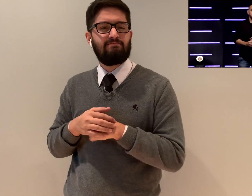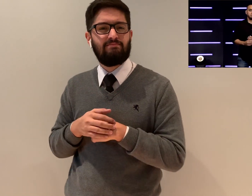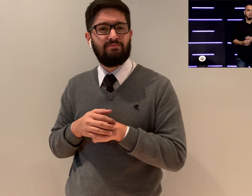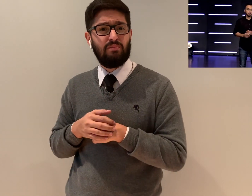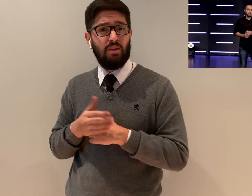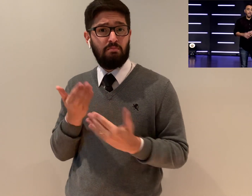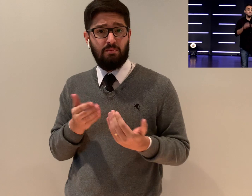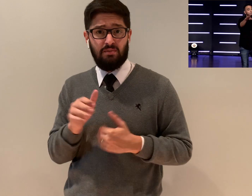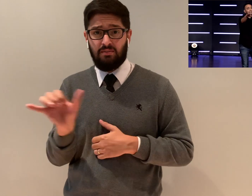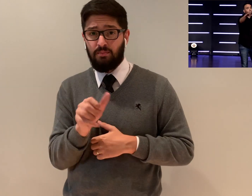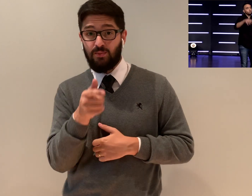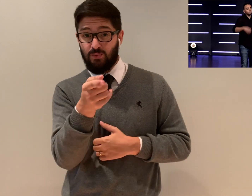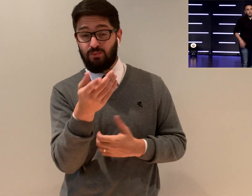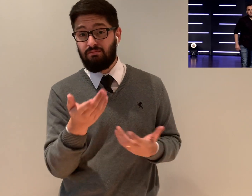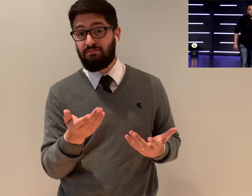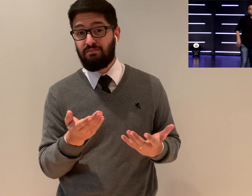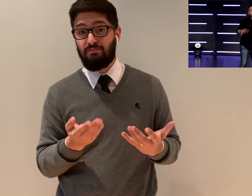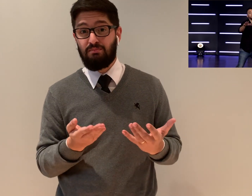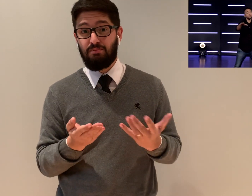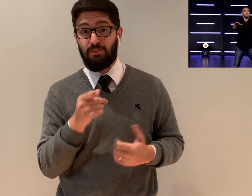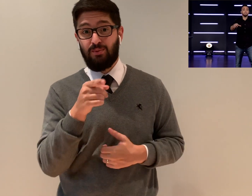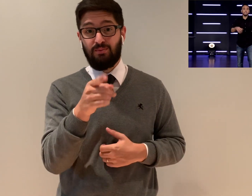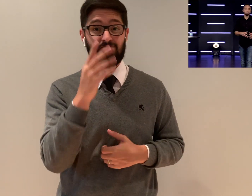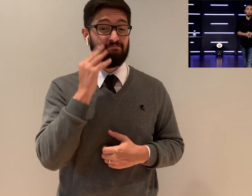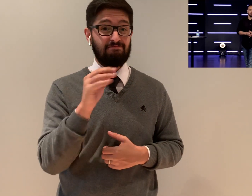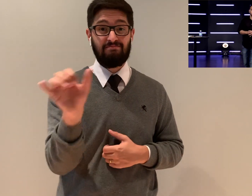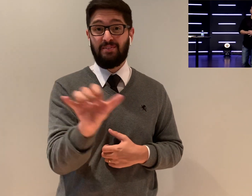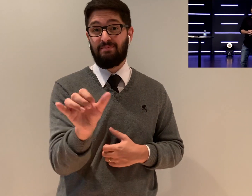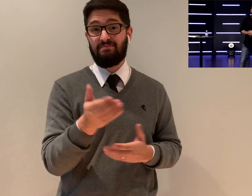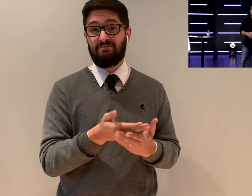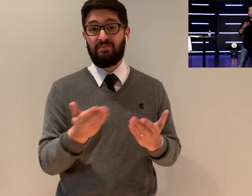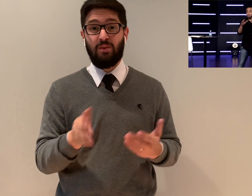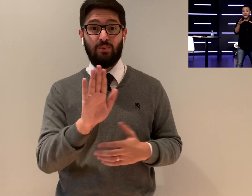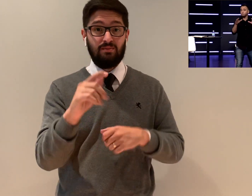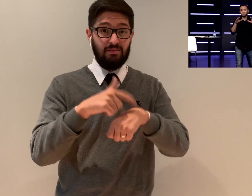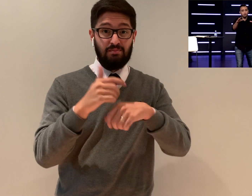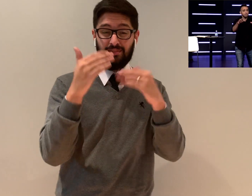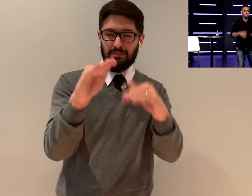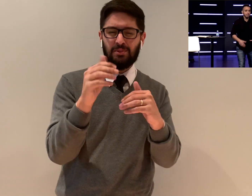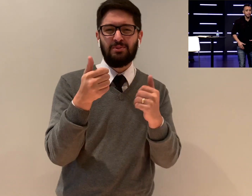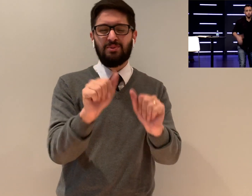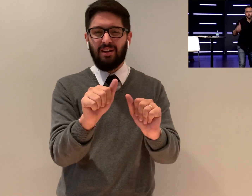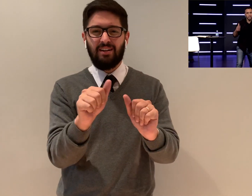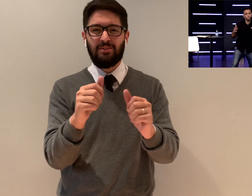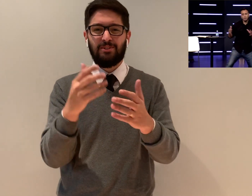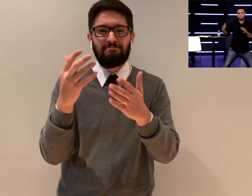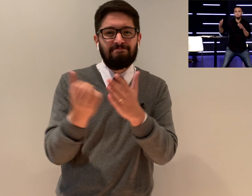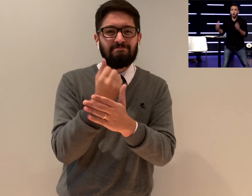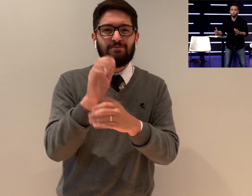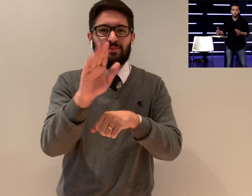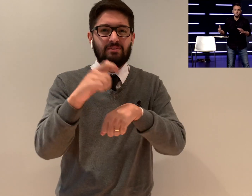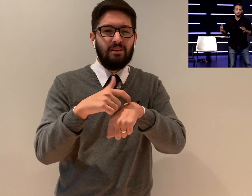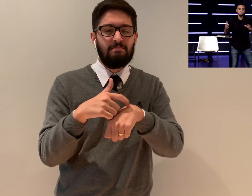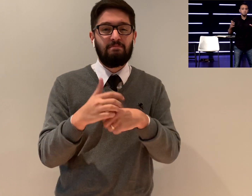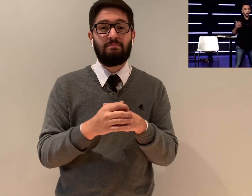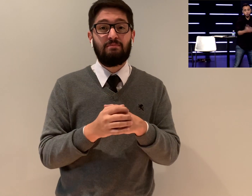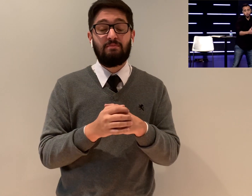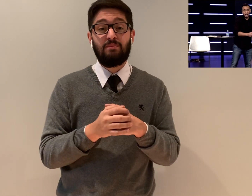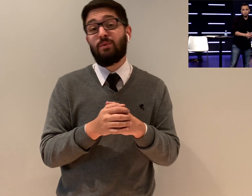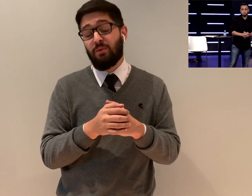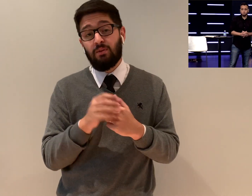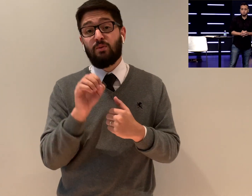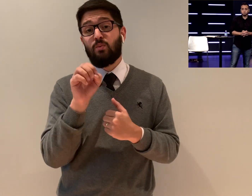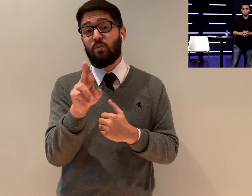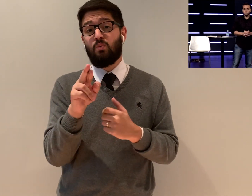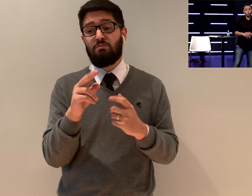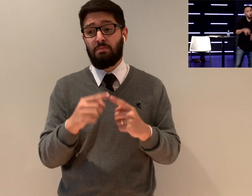time. And maybe that's you today. Maybe you're in the same boat. And your time is very limited, and you're trying to make the most of your